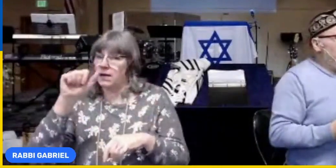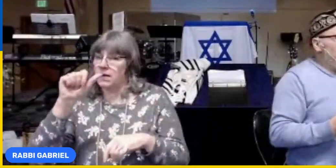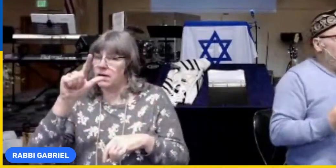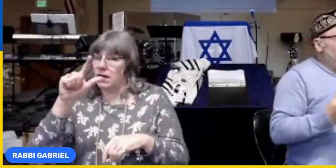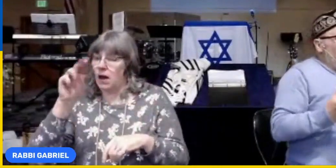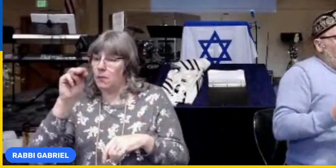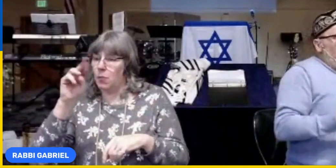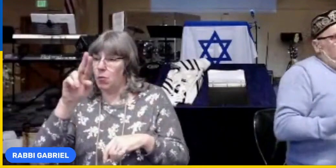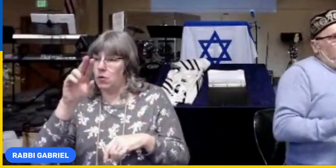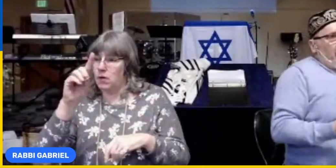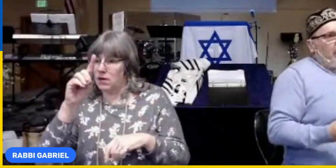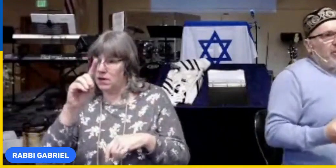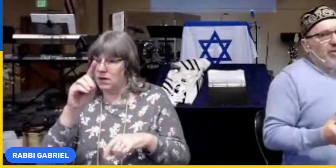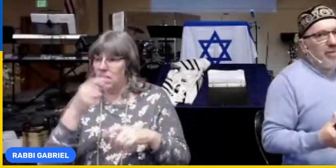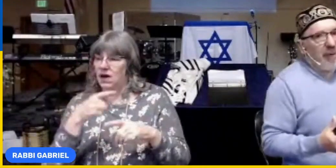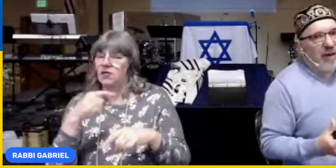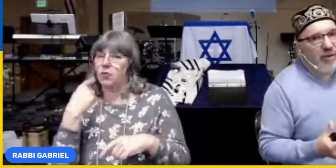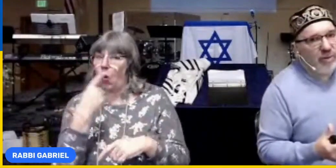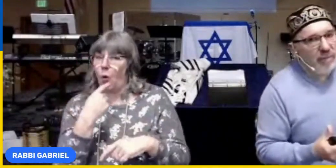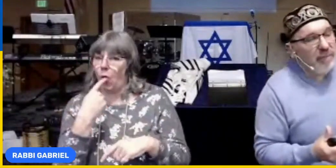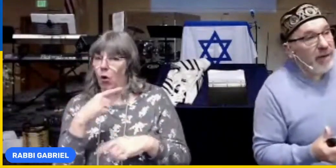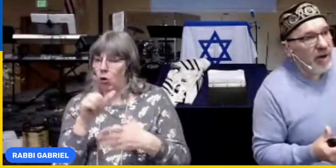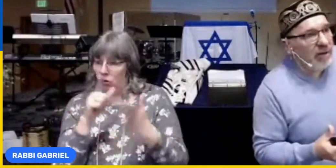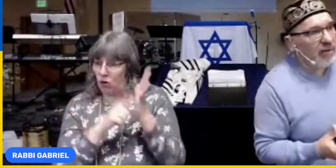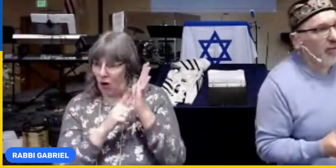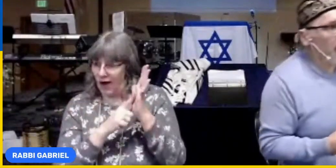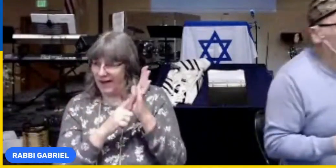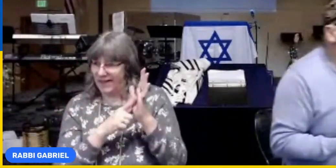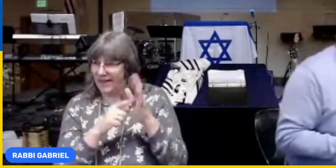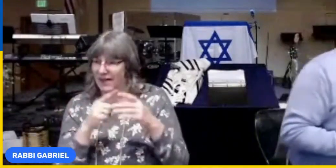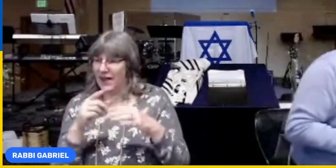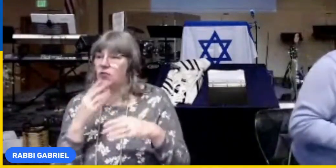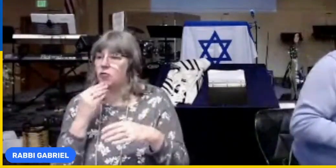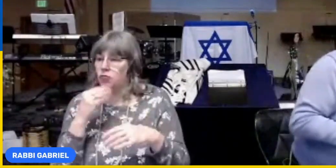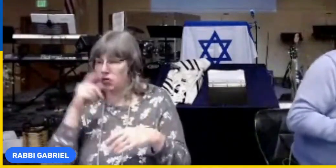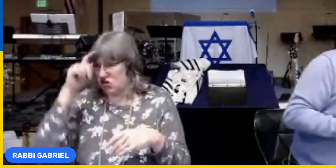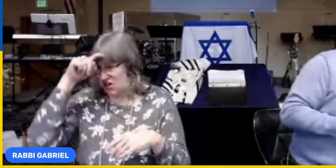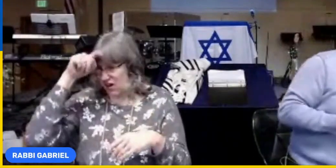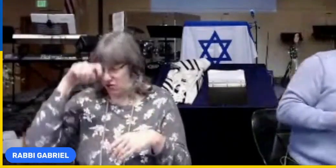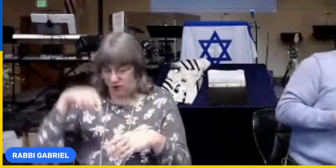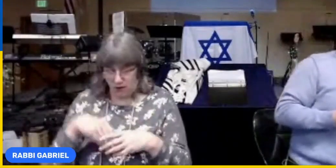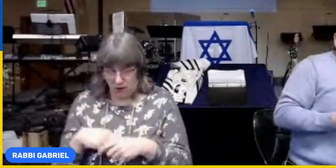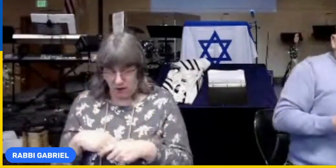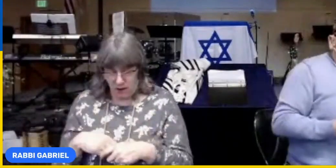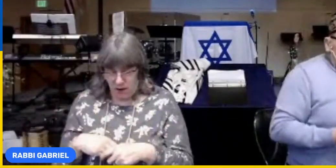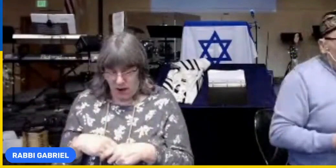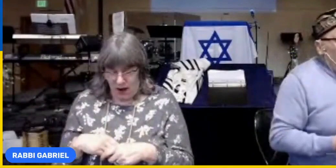You know, the Torah, the Talmud is compared to a mirror. Why?